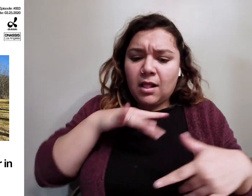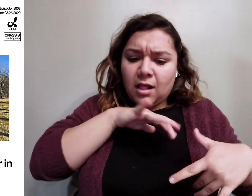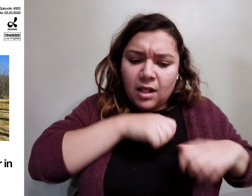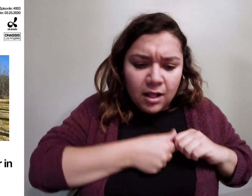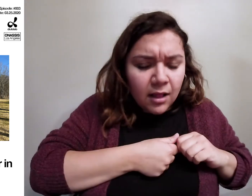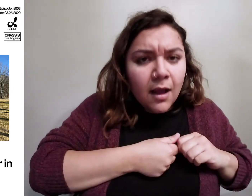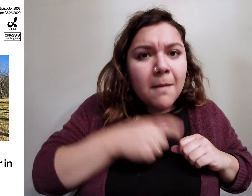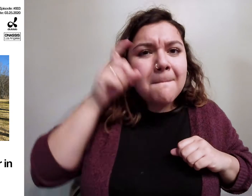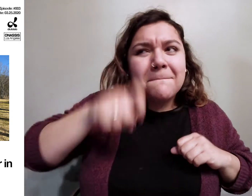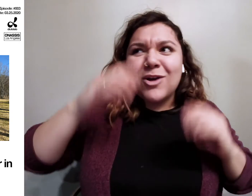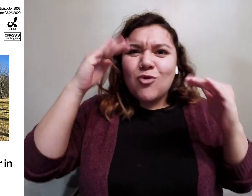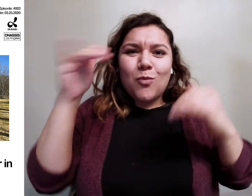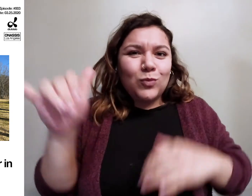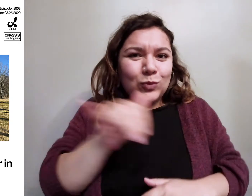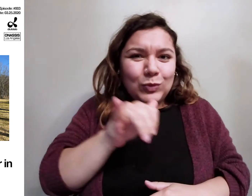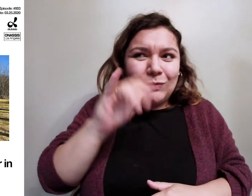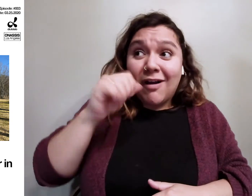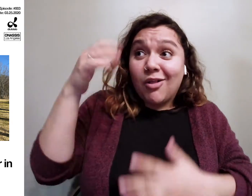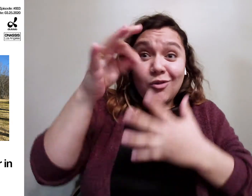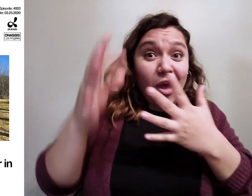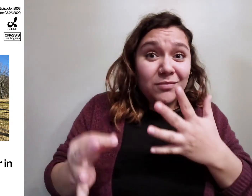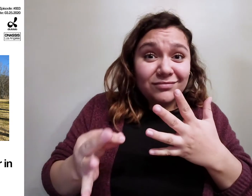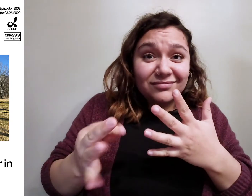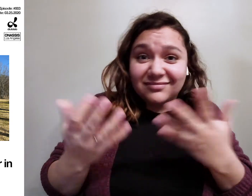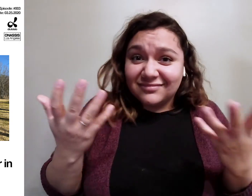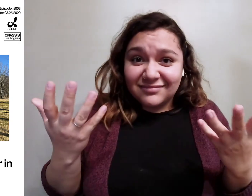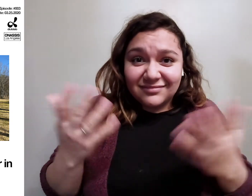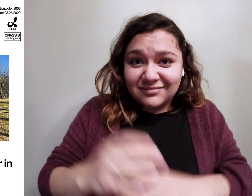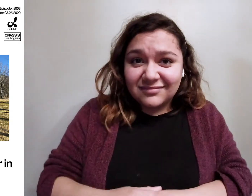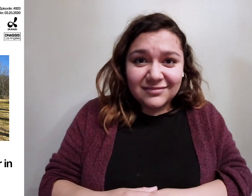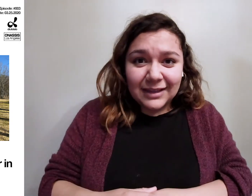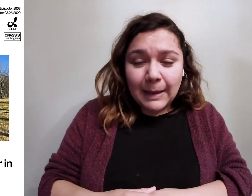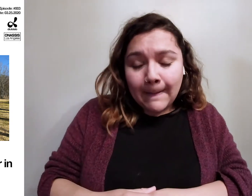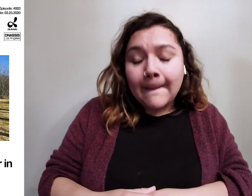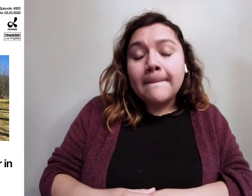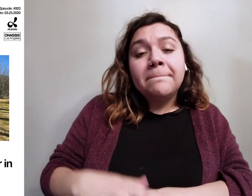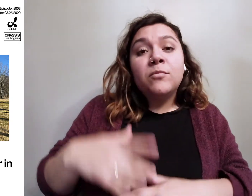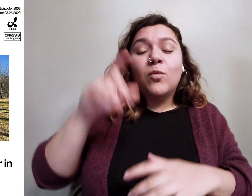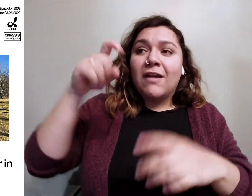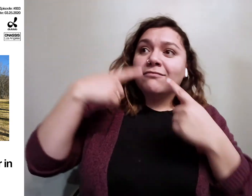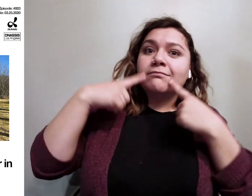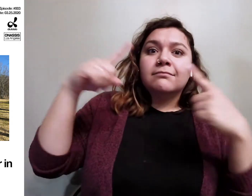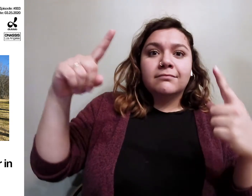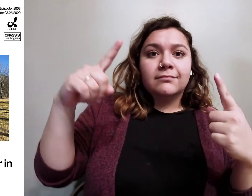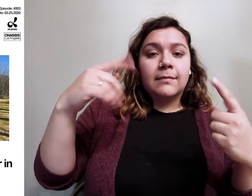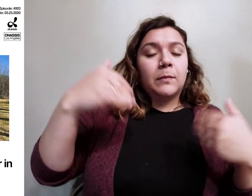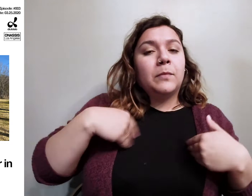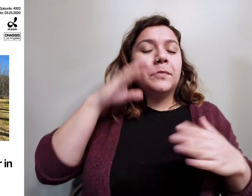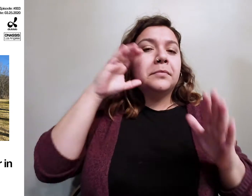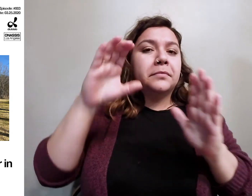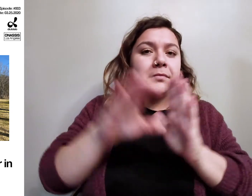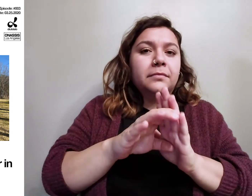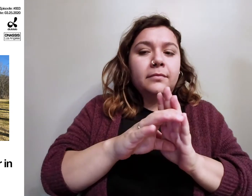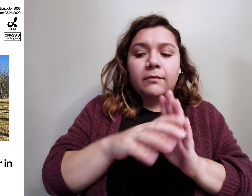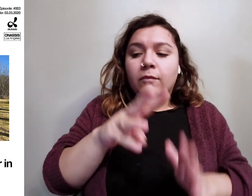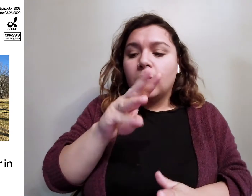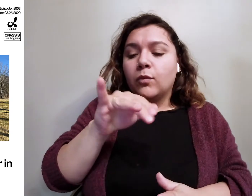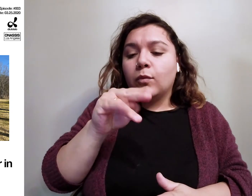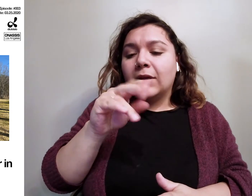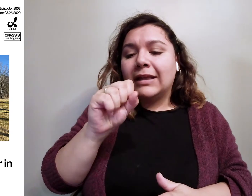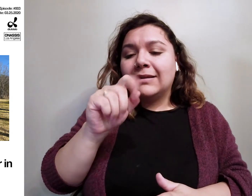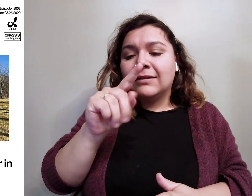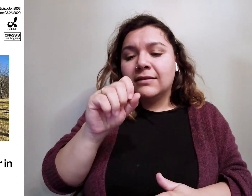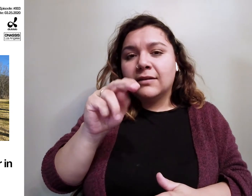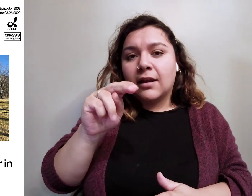then, of course, we must hope, because what other choice is there? And to prevail. We have a photo of Winston Churchill up